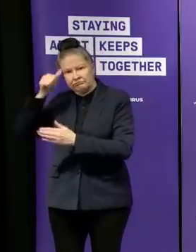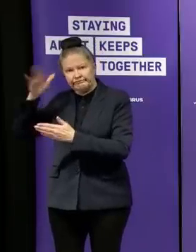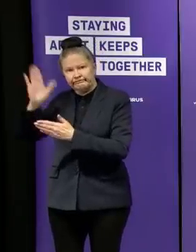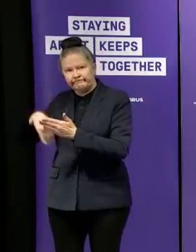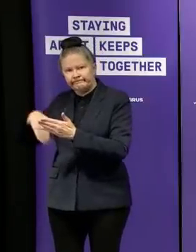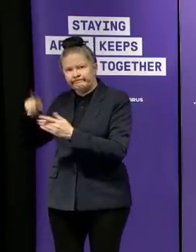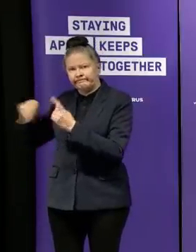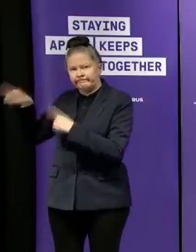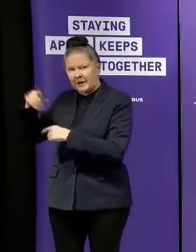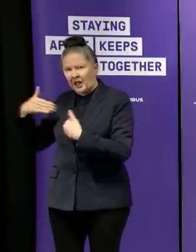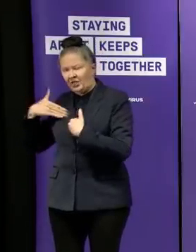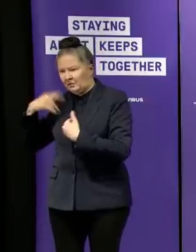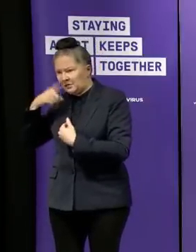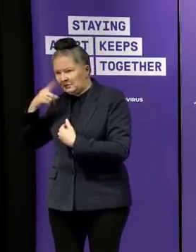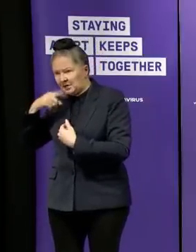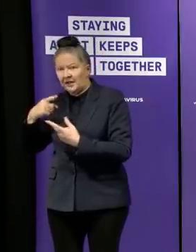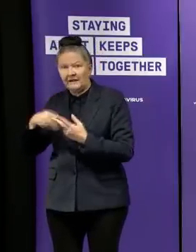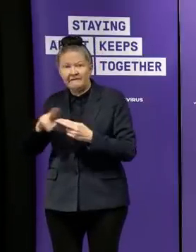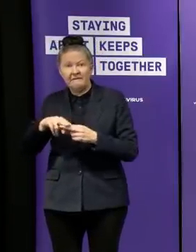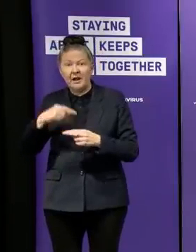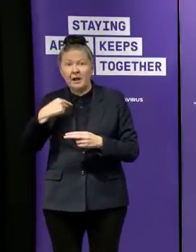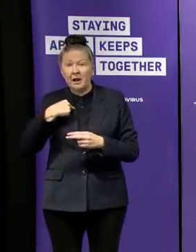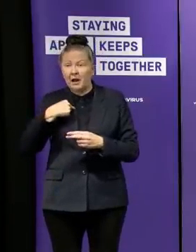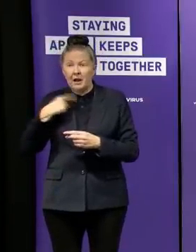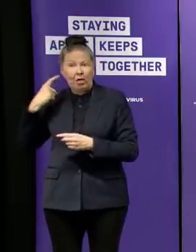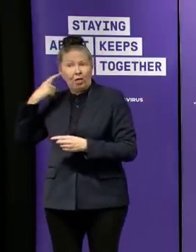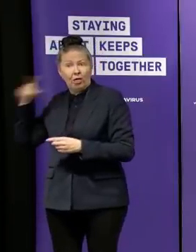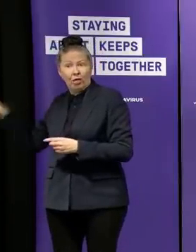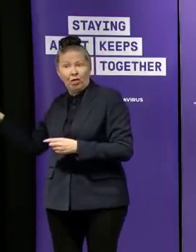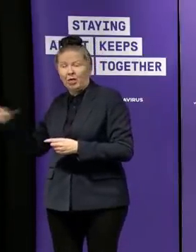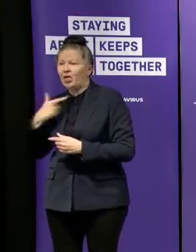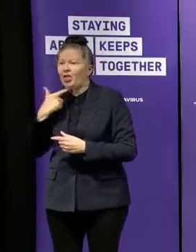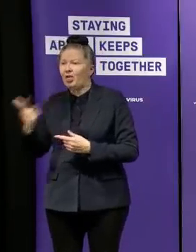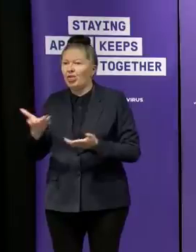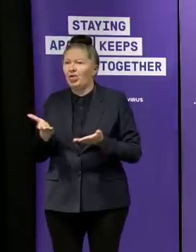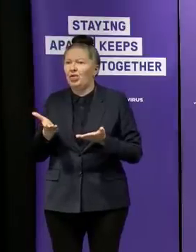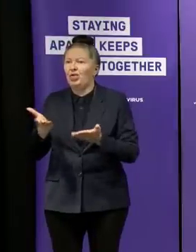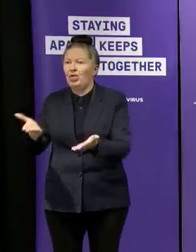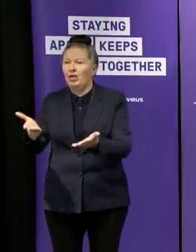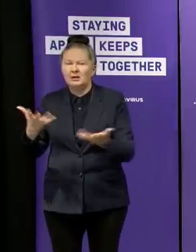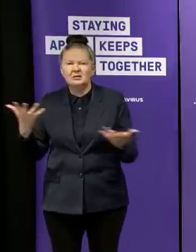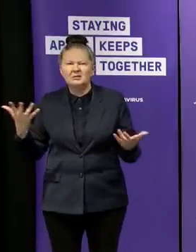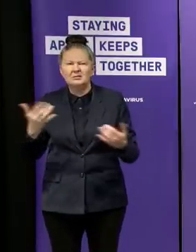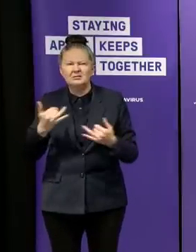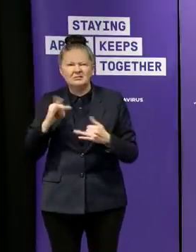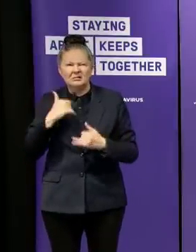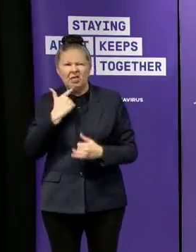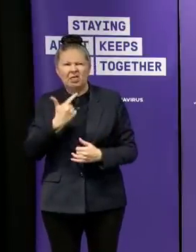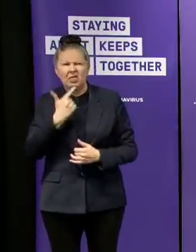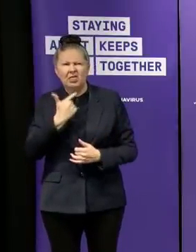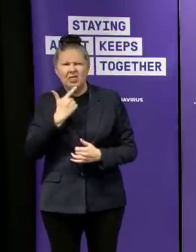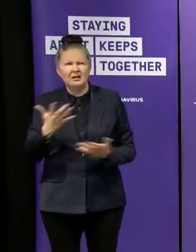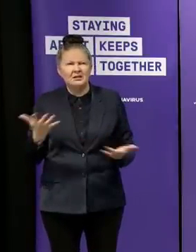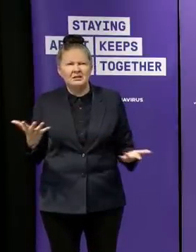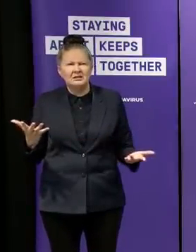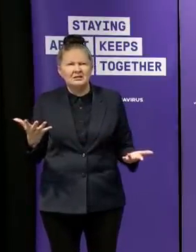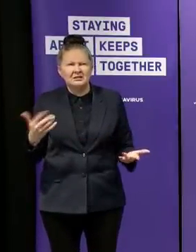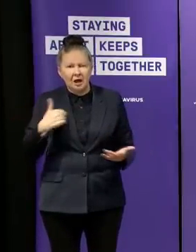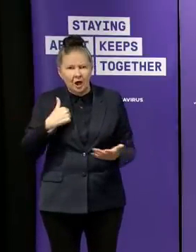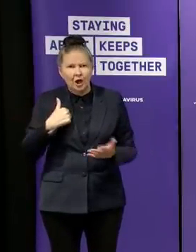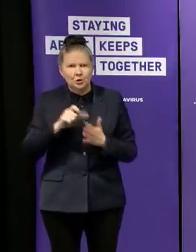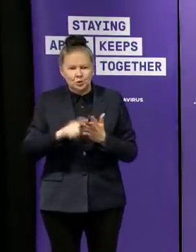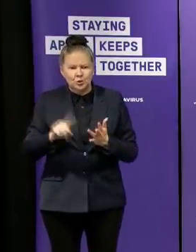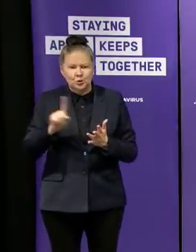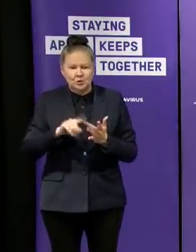is irresponsible, completely and utterly irresponsible. I don't offer that leadership. I'm doing what is right. I'm doing what is